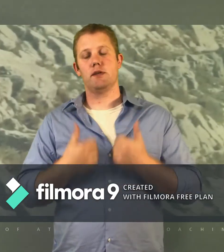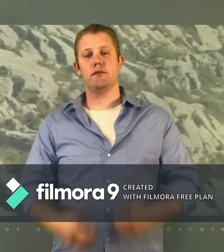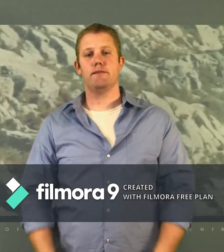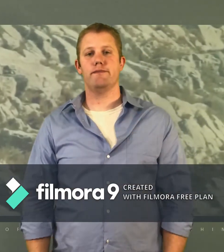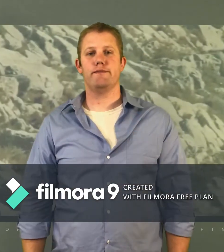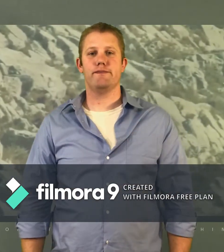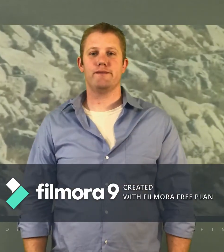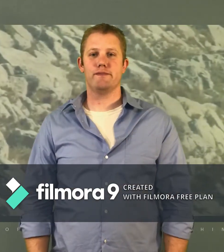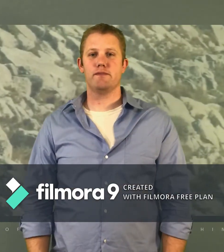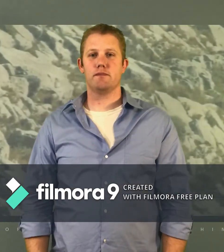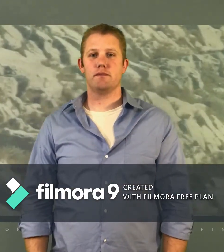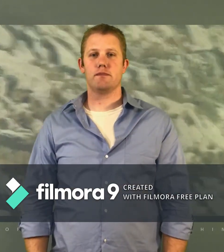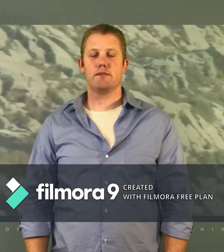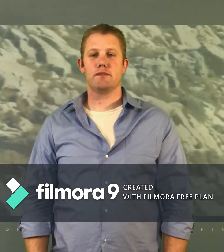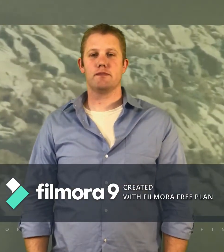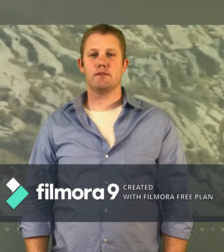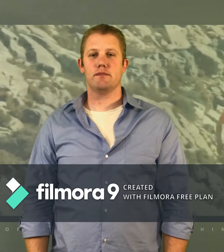include in your day-to-day life.